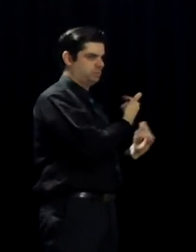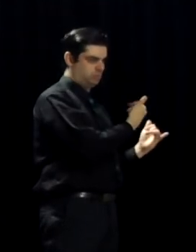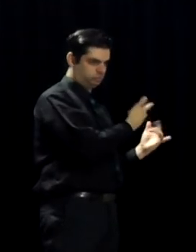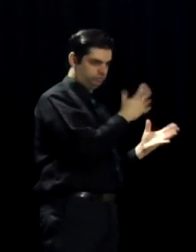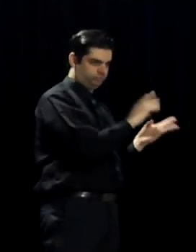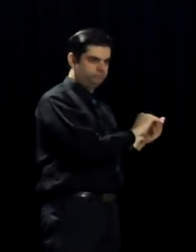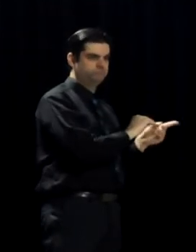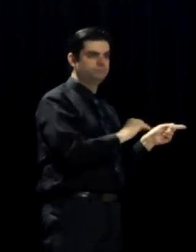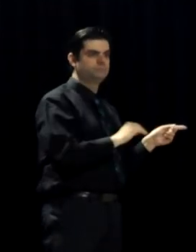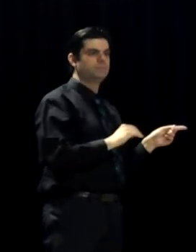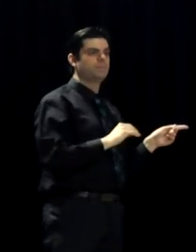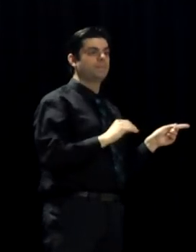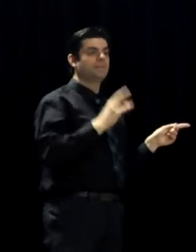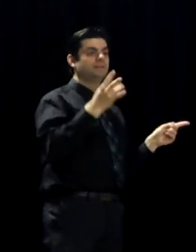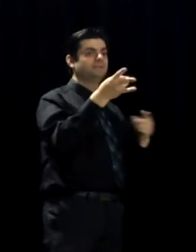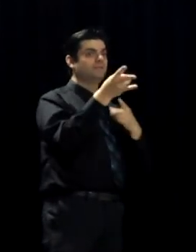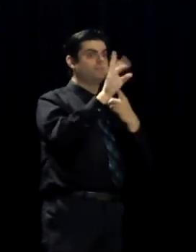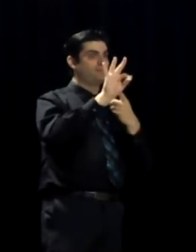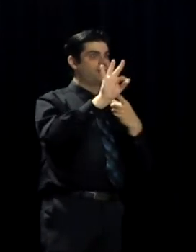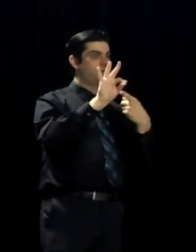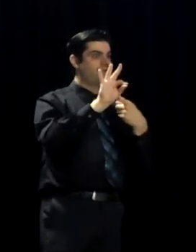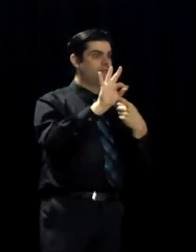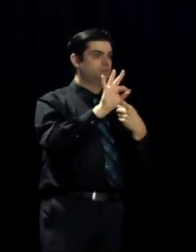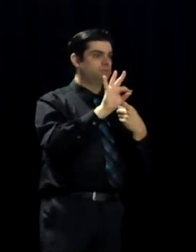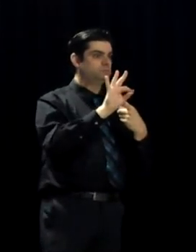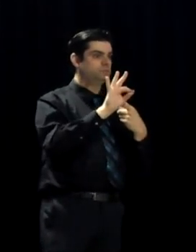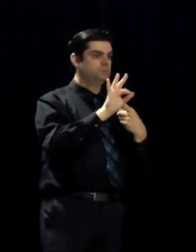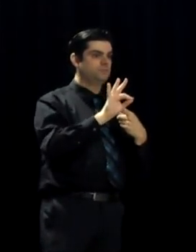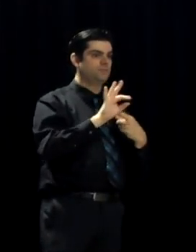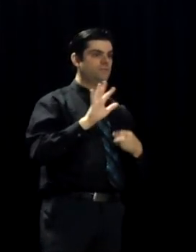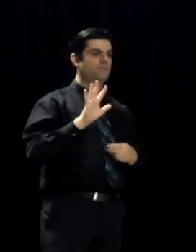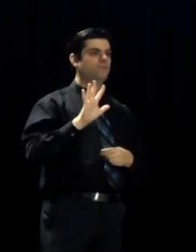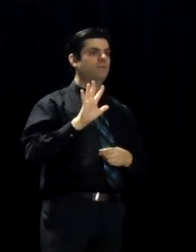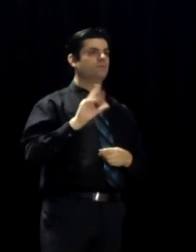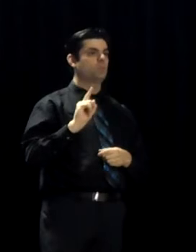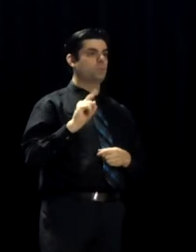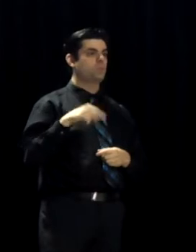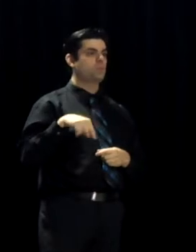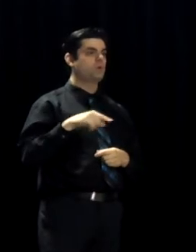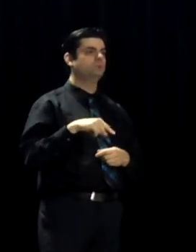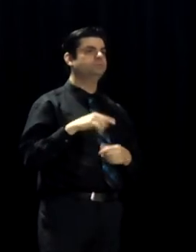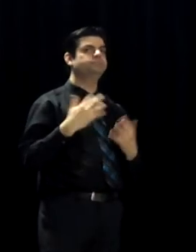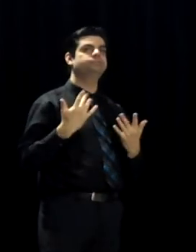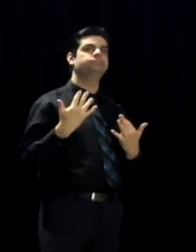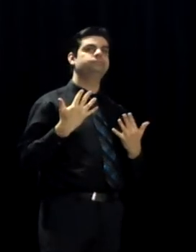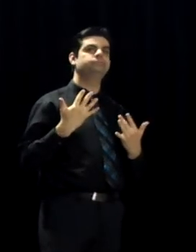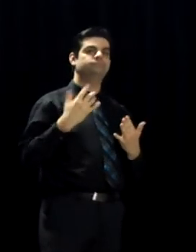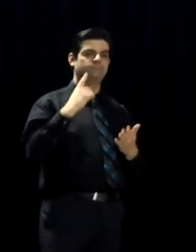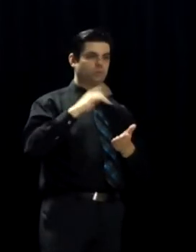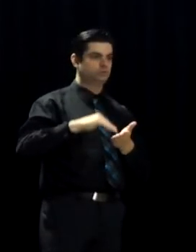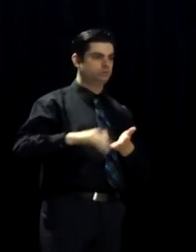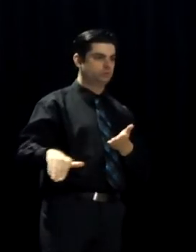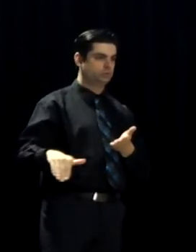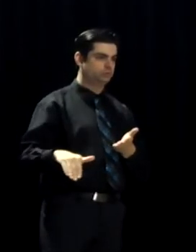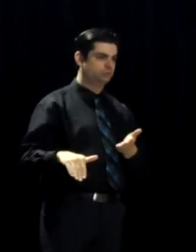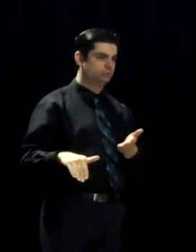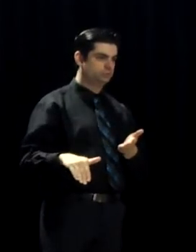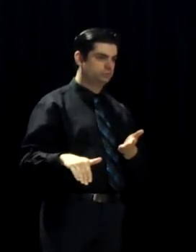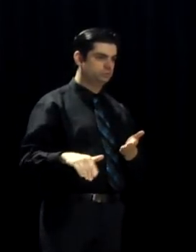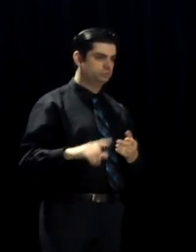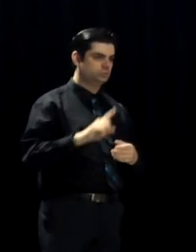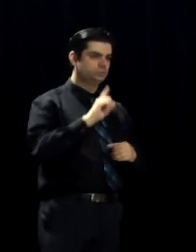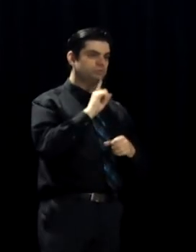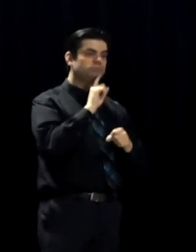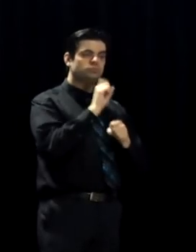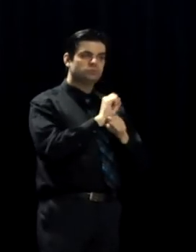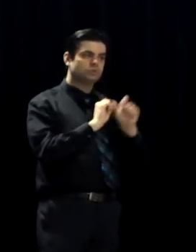79, 51 of them are folks waiting to be discharged. So the reality is we now have 28 individuals